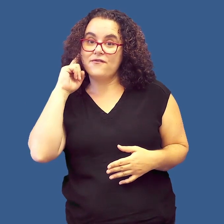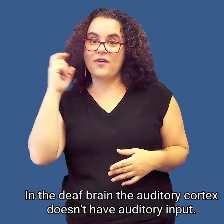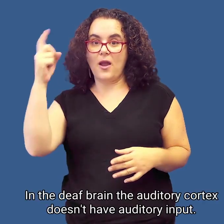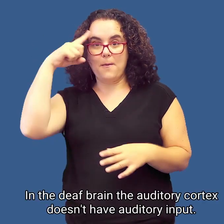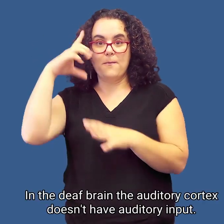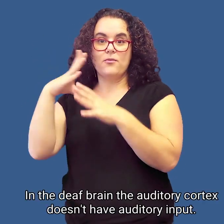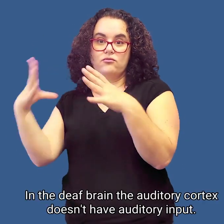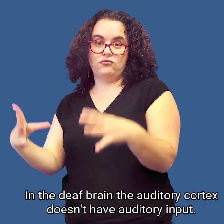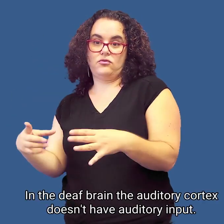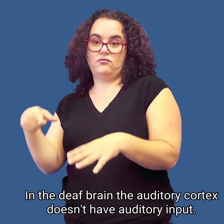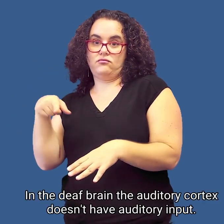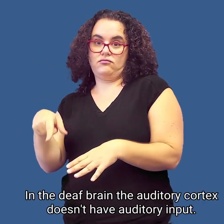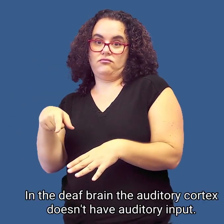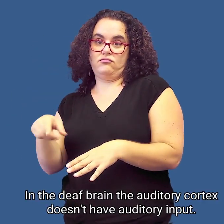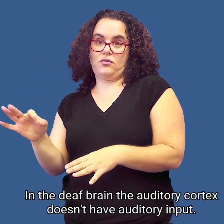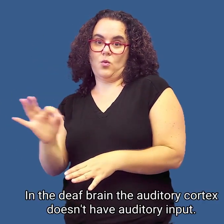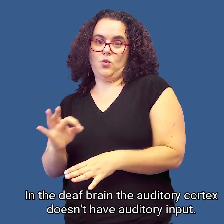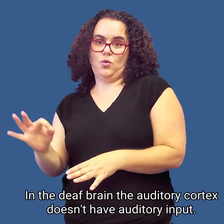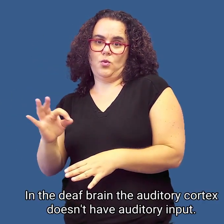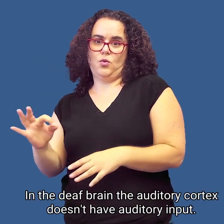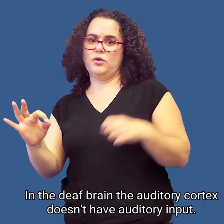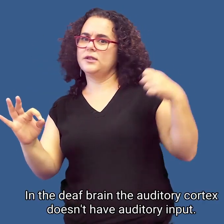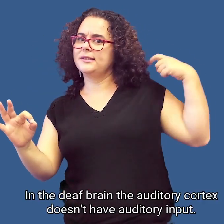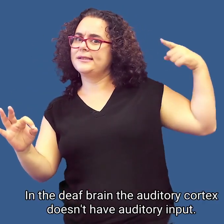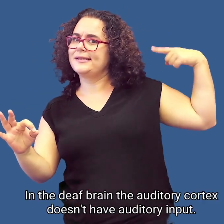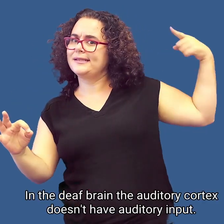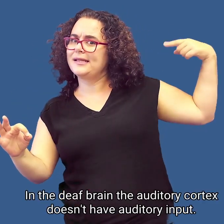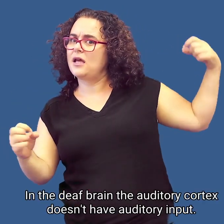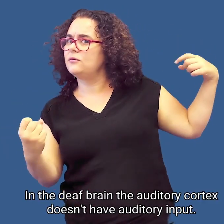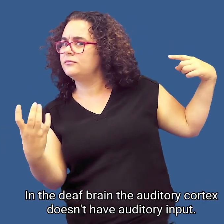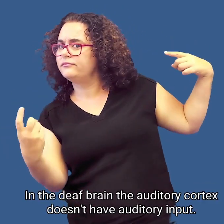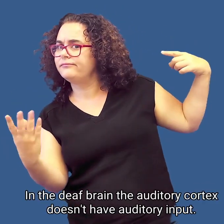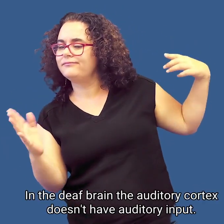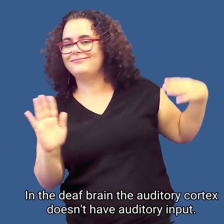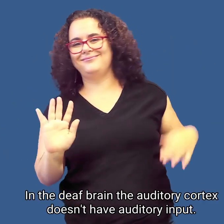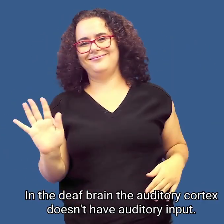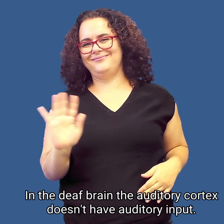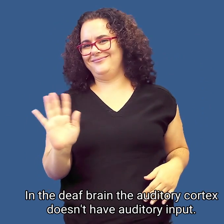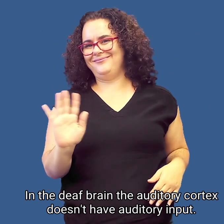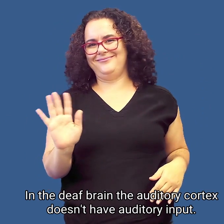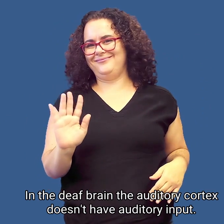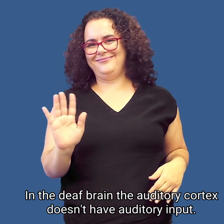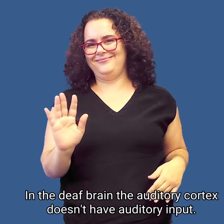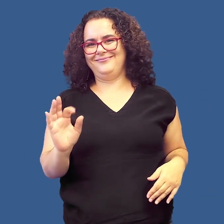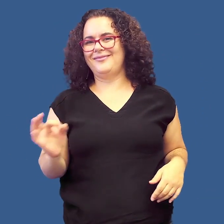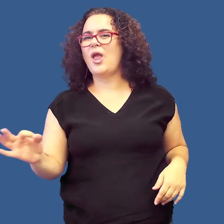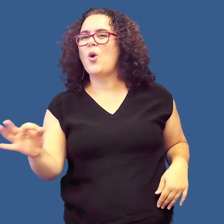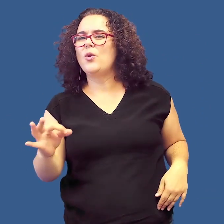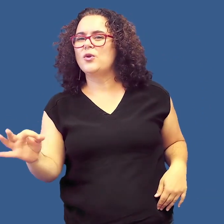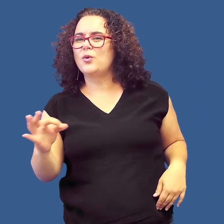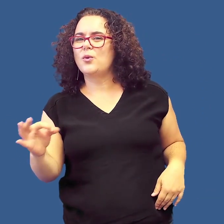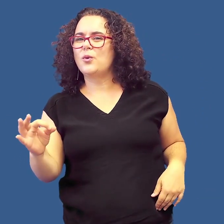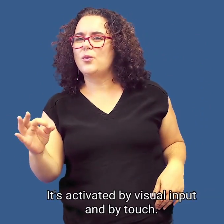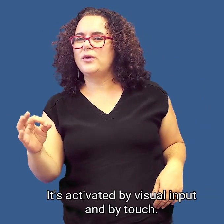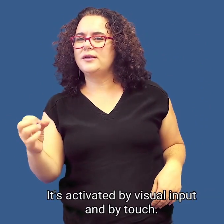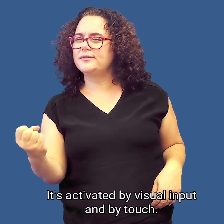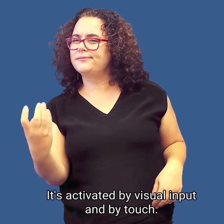In the deaf brain, the auditory cortex doesn't have auditory input. It's